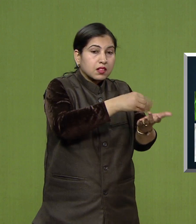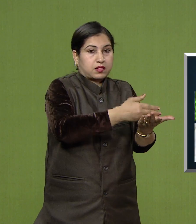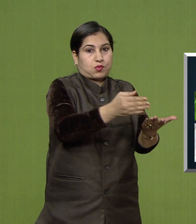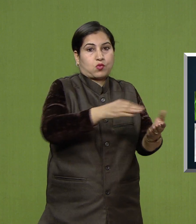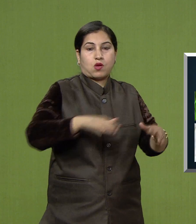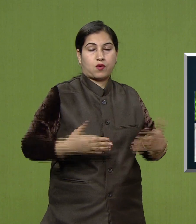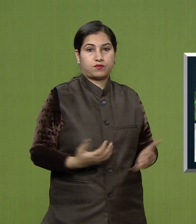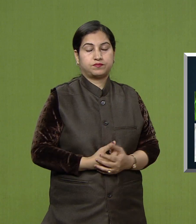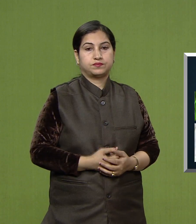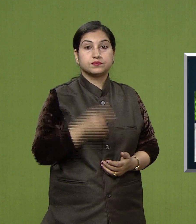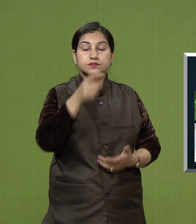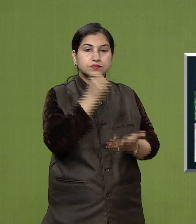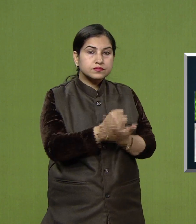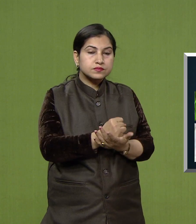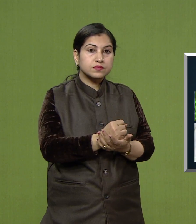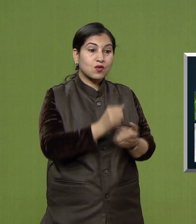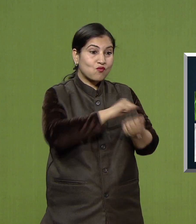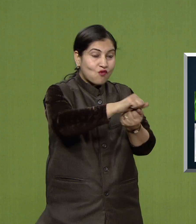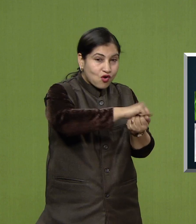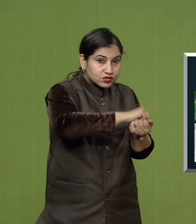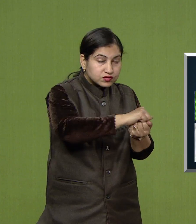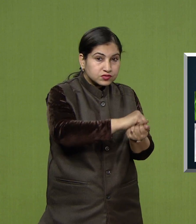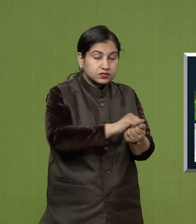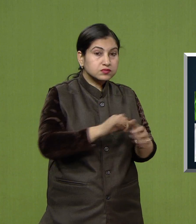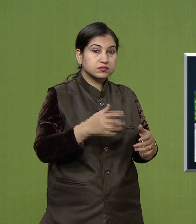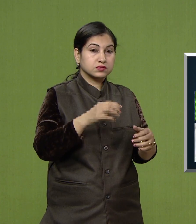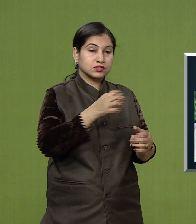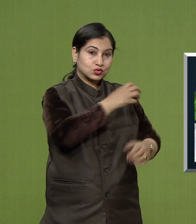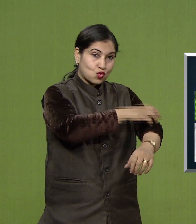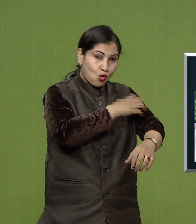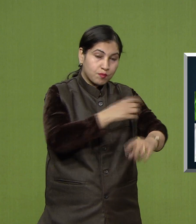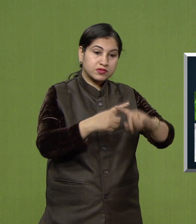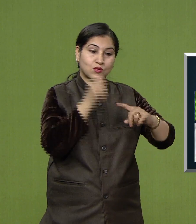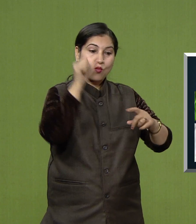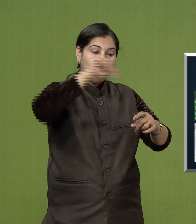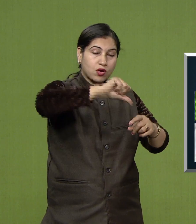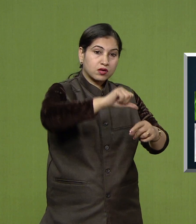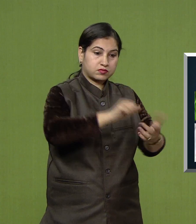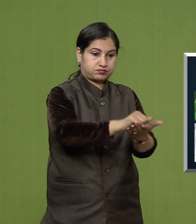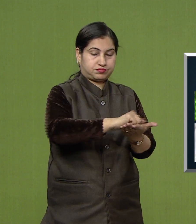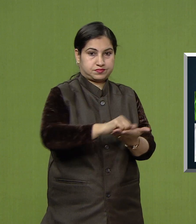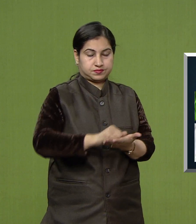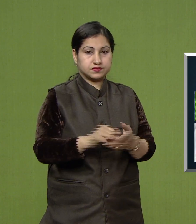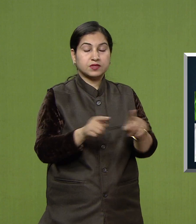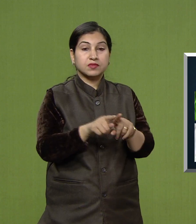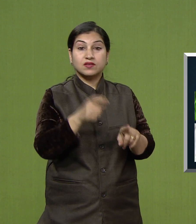You should wash the stain with soap and water to remove fresh grass stain from white and colored cotton cloths.